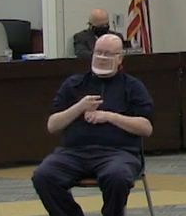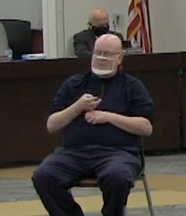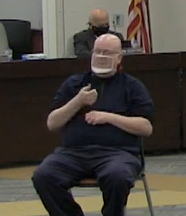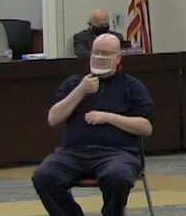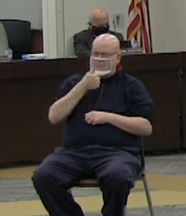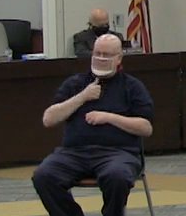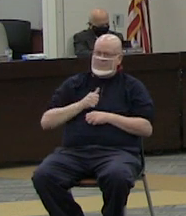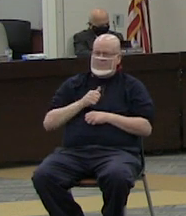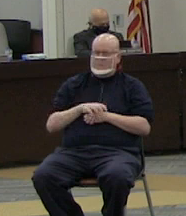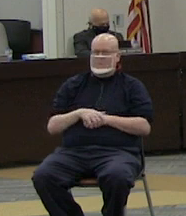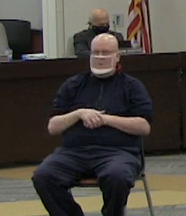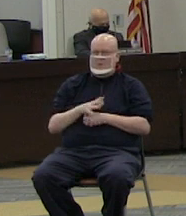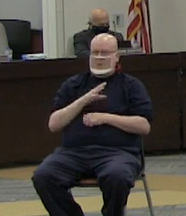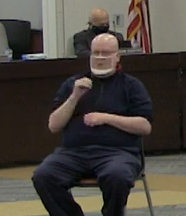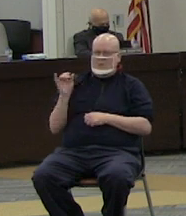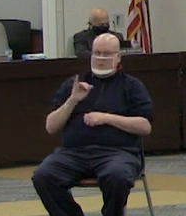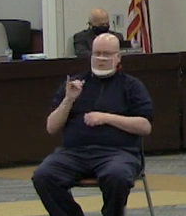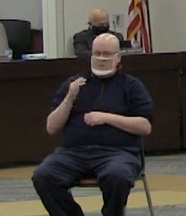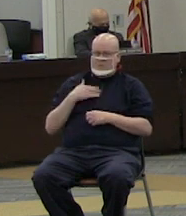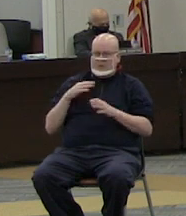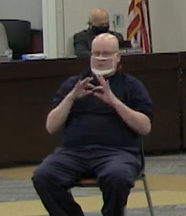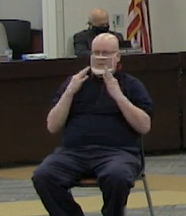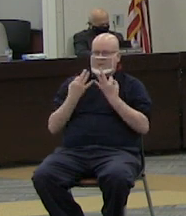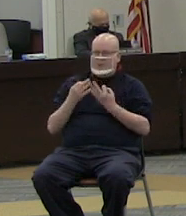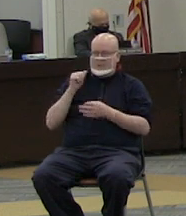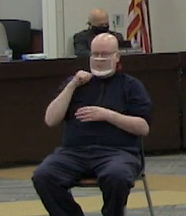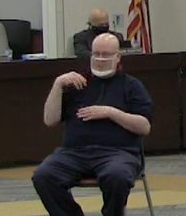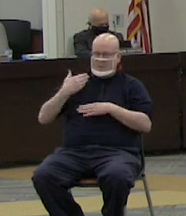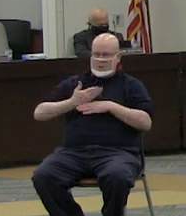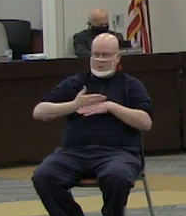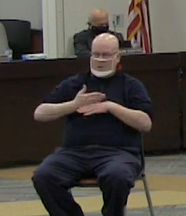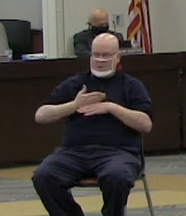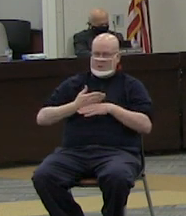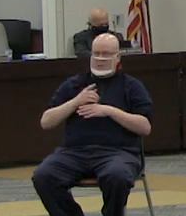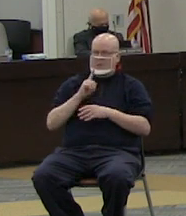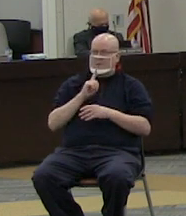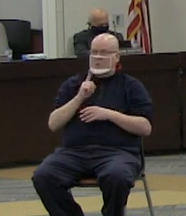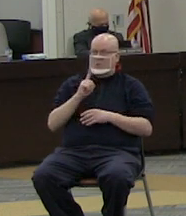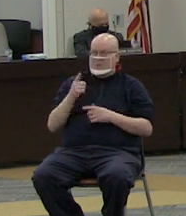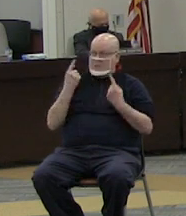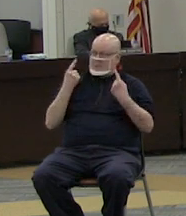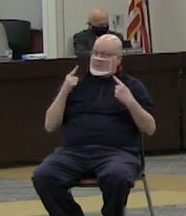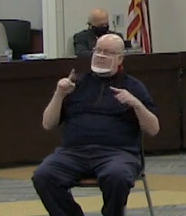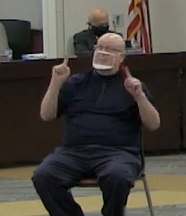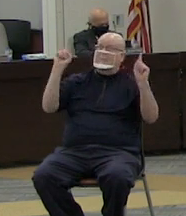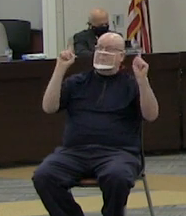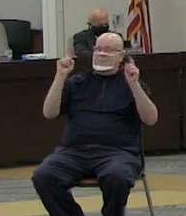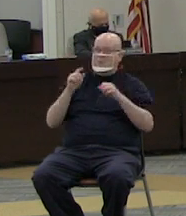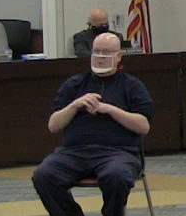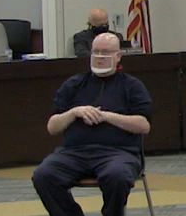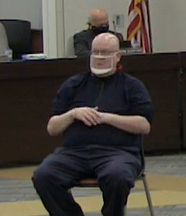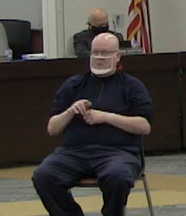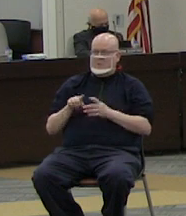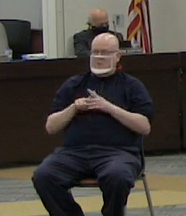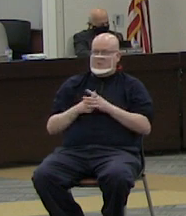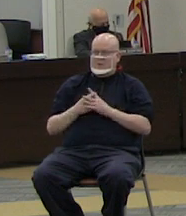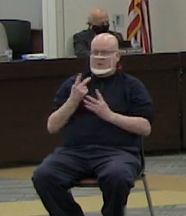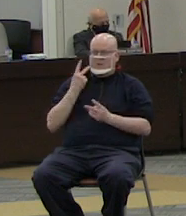even coming from a family where my daughter has been thriving in it, I can see where it's starting to